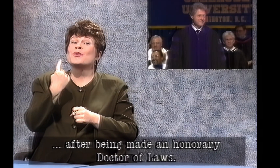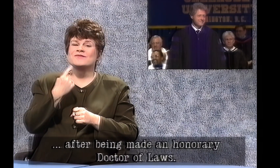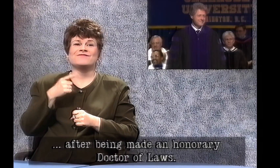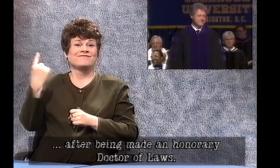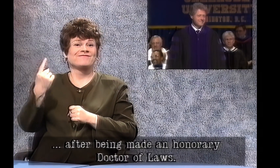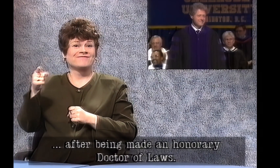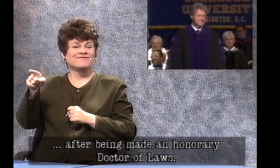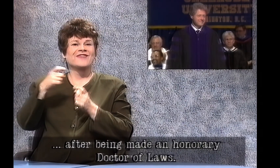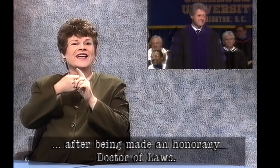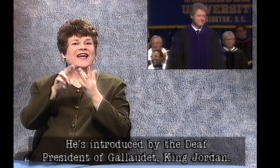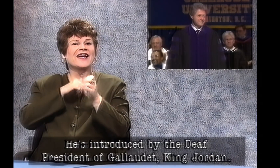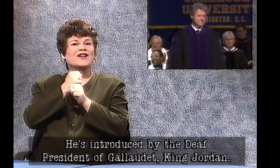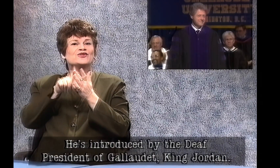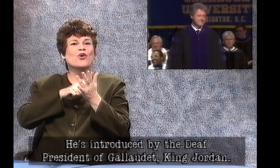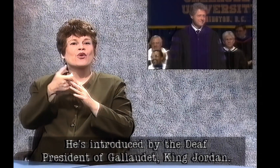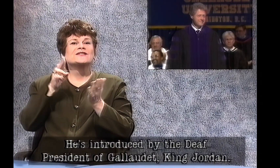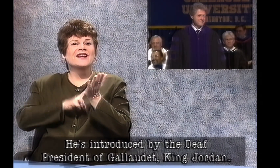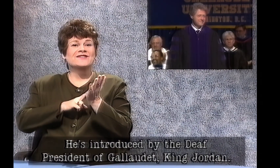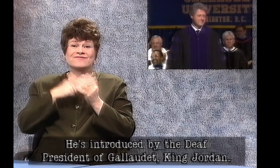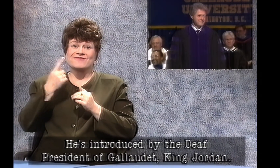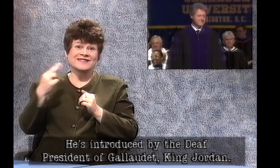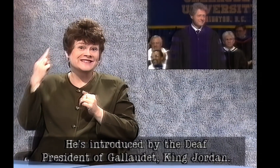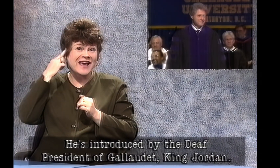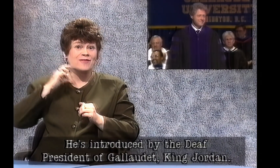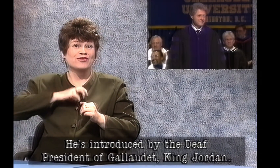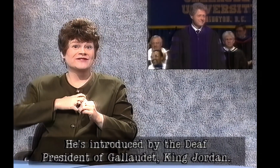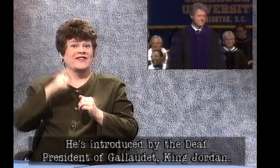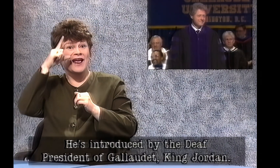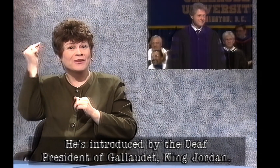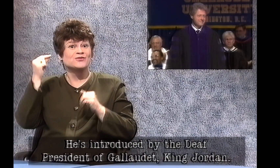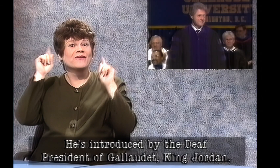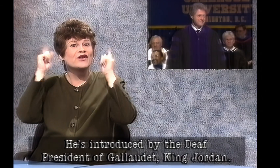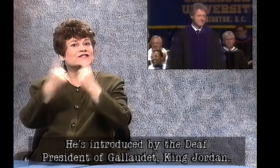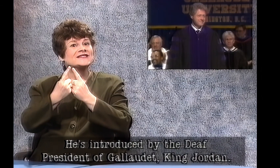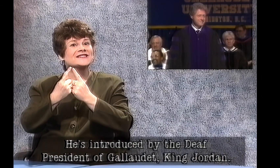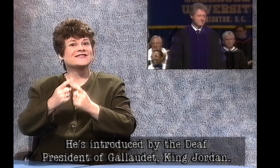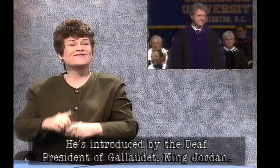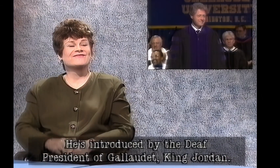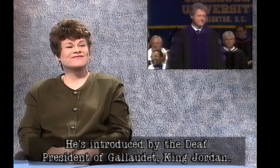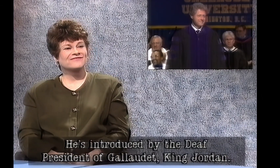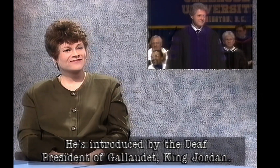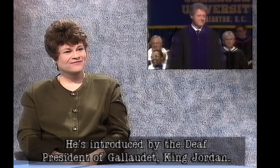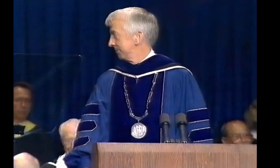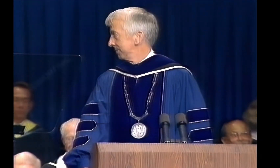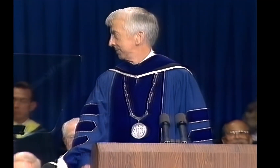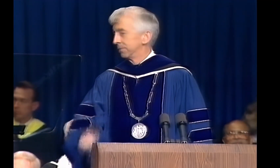Laws. He's introduced by the deaf president of Gallaudet, King Jordan.